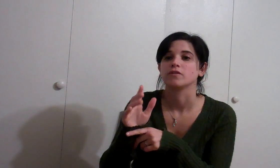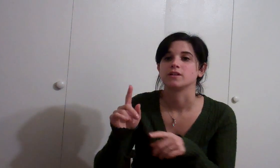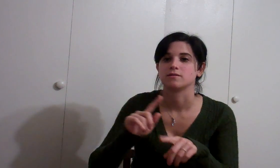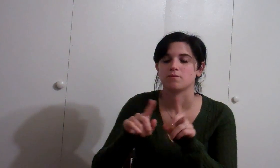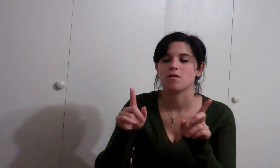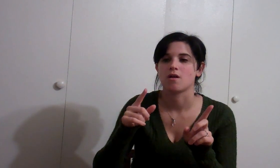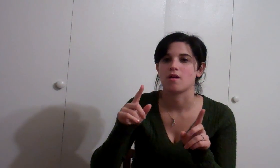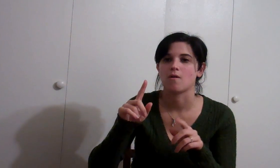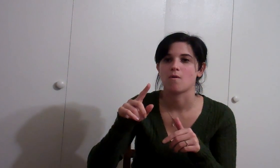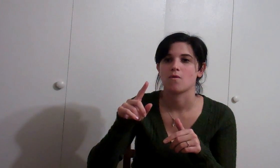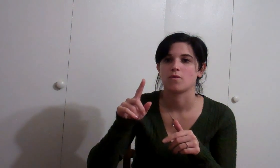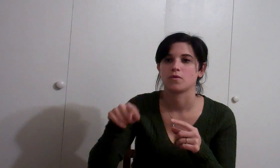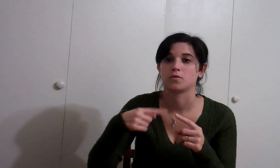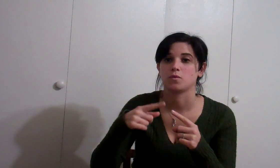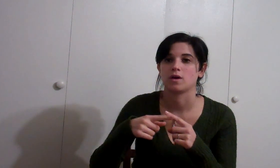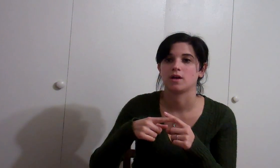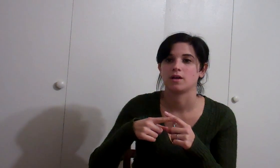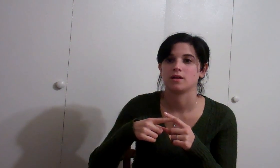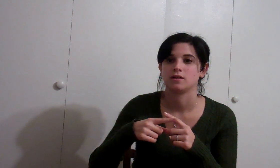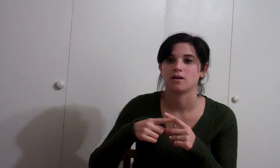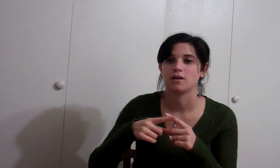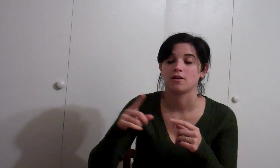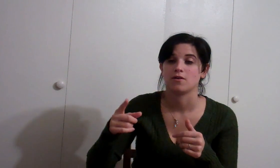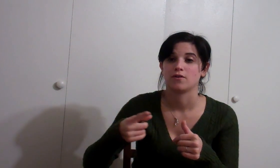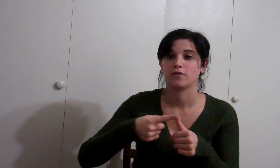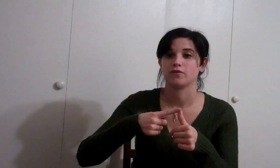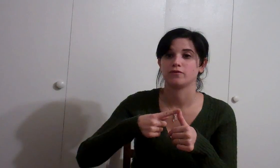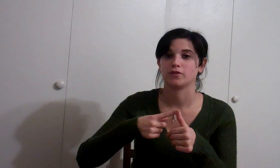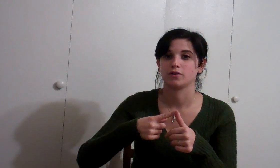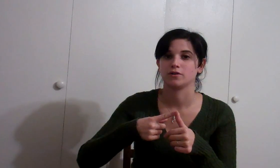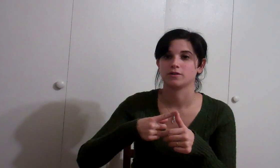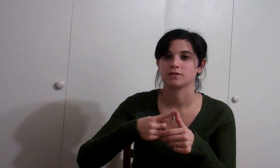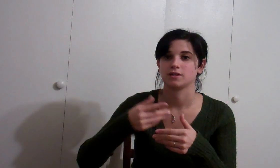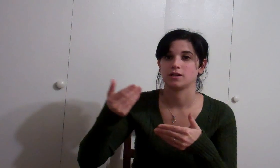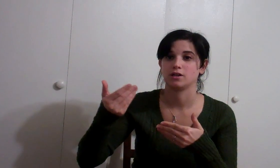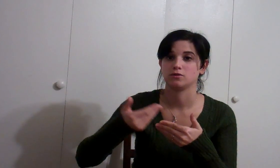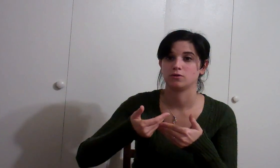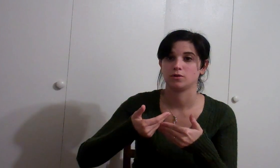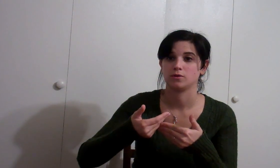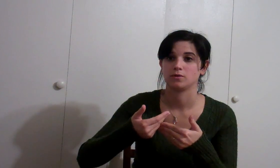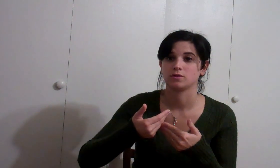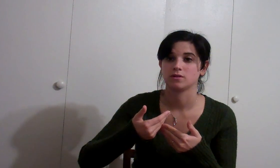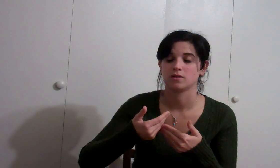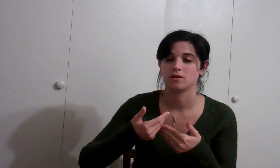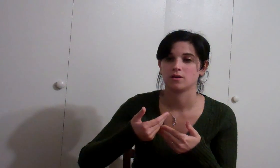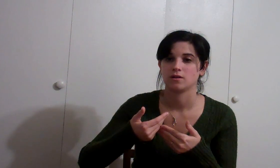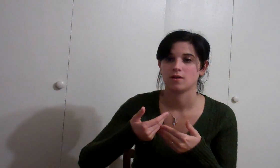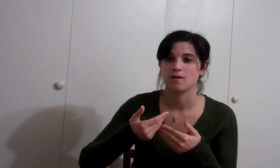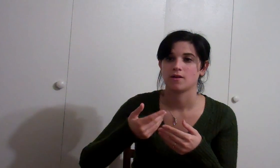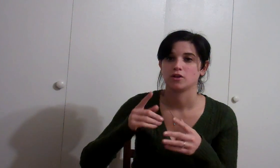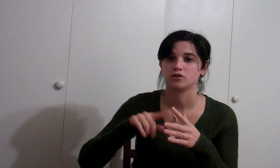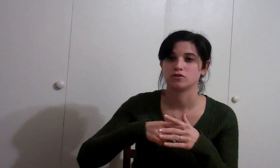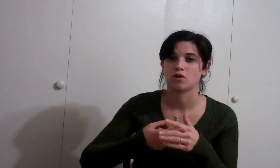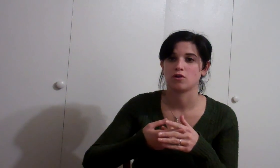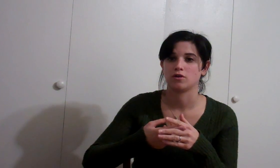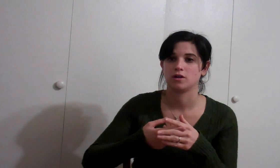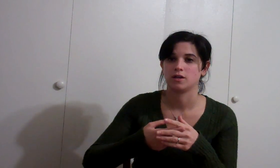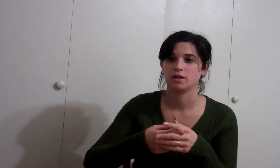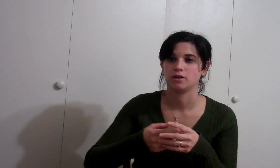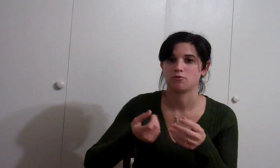the only reason I knew how sort of big a deal it was from the reactions I got. What did you audition? What did you do to make him give you the